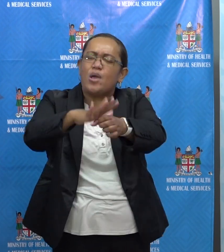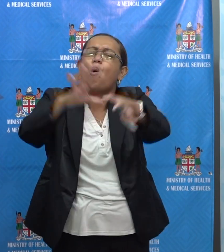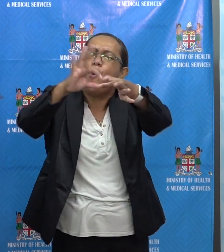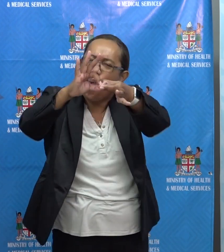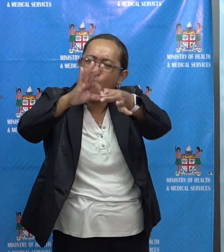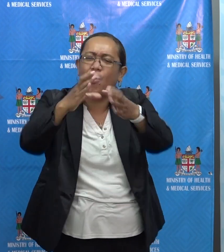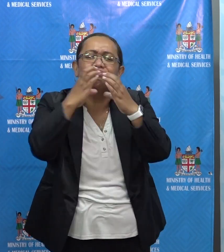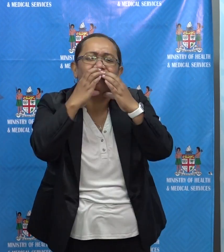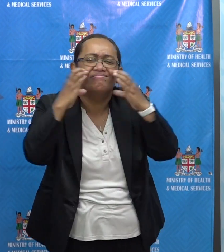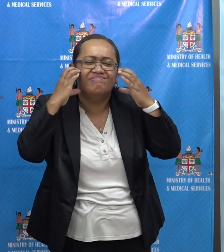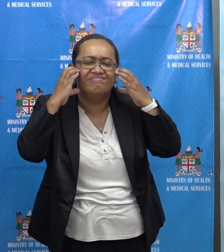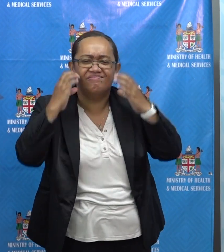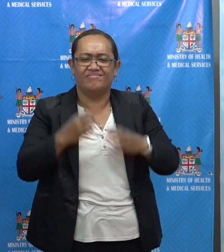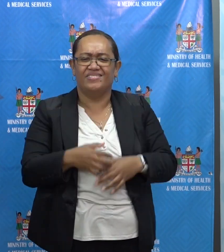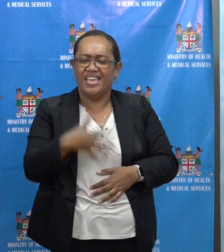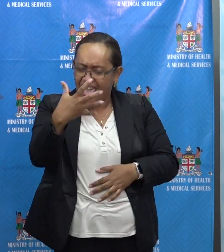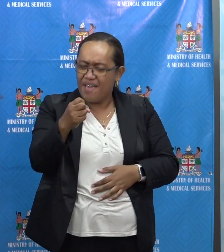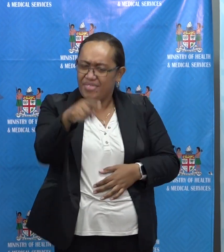of Health webpage,